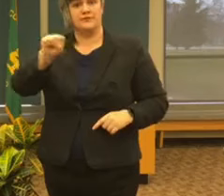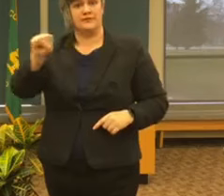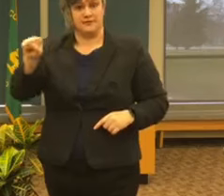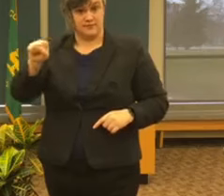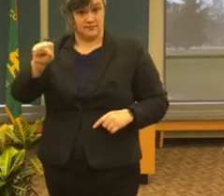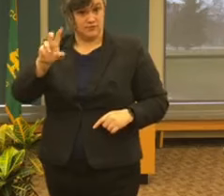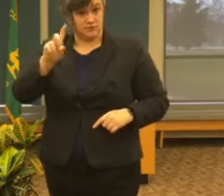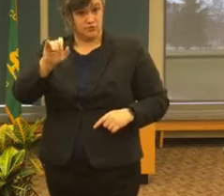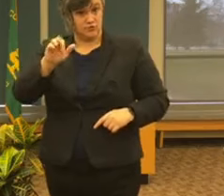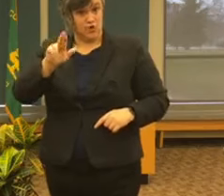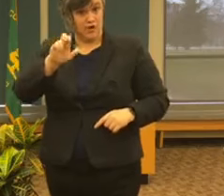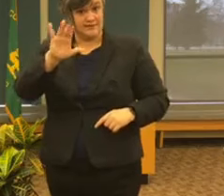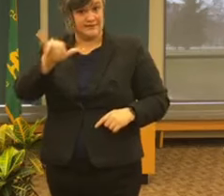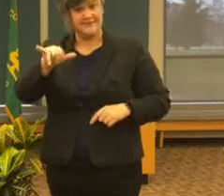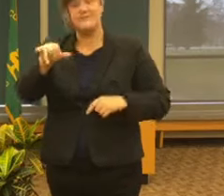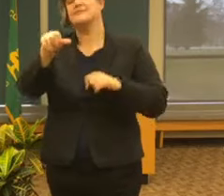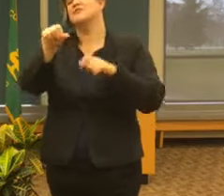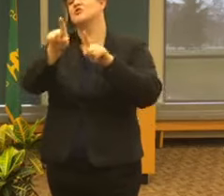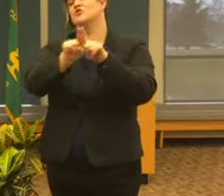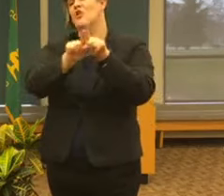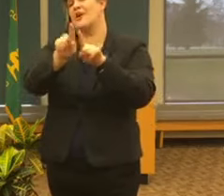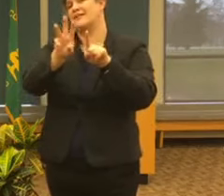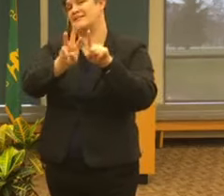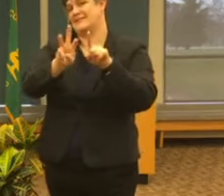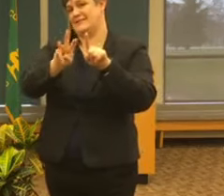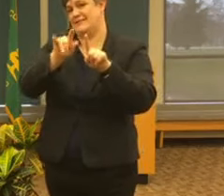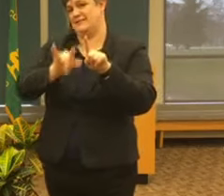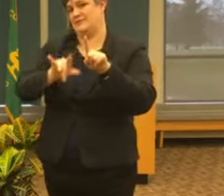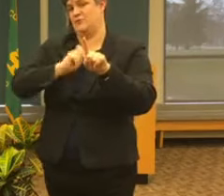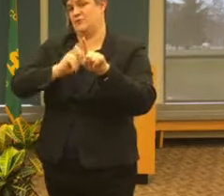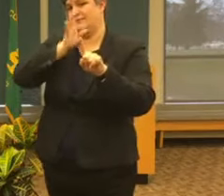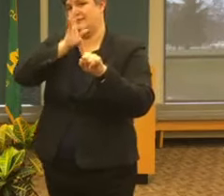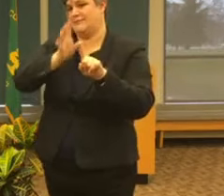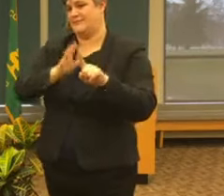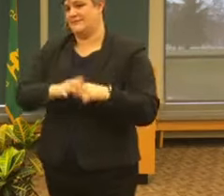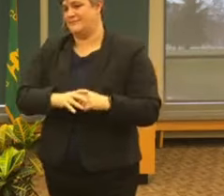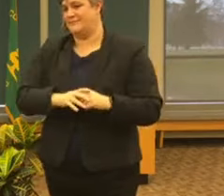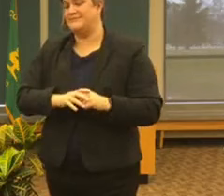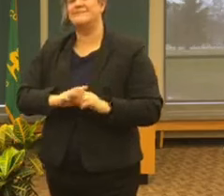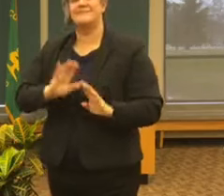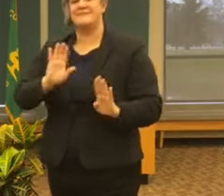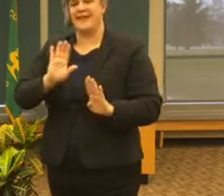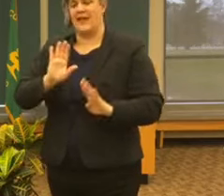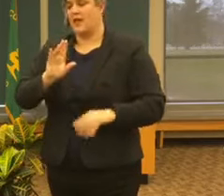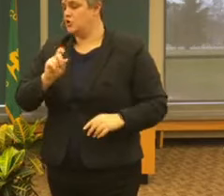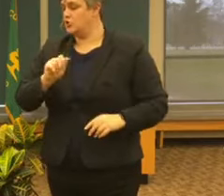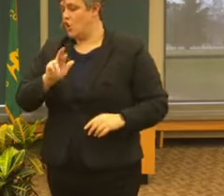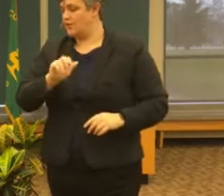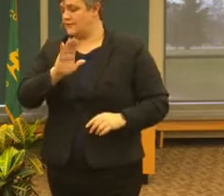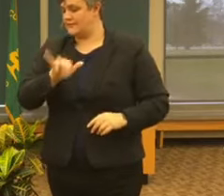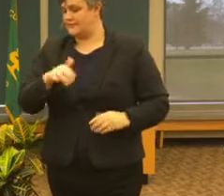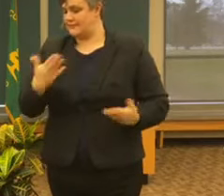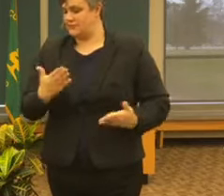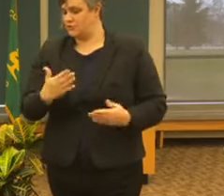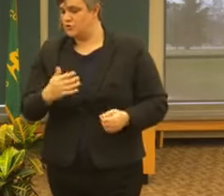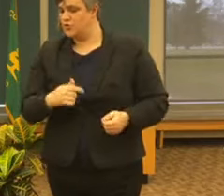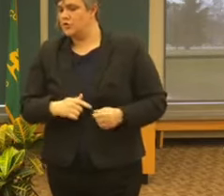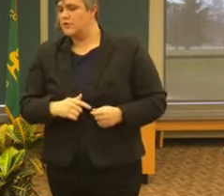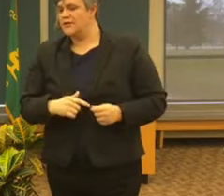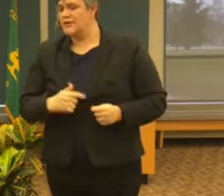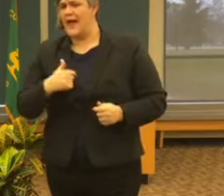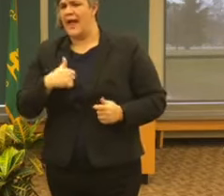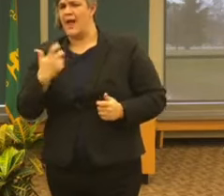Darcy, are you with us? Just hit *6 if you are. Hi, Darcy Rainier. So I just had